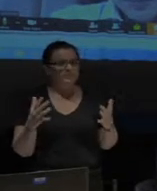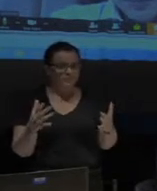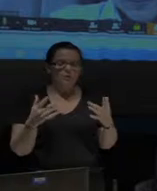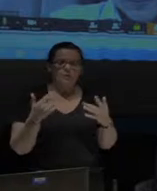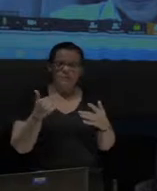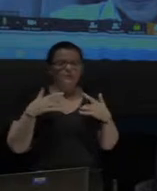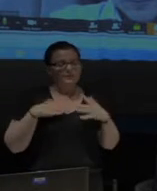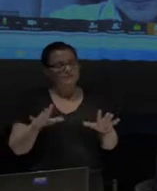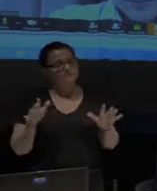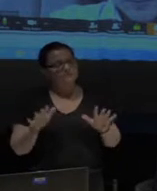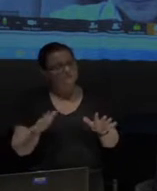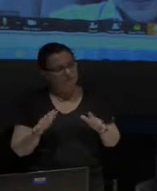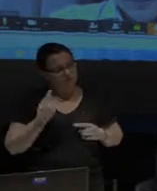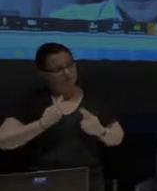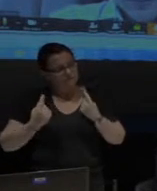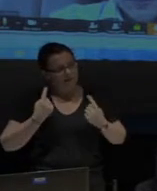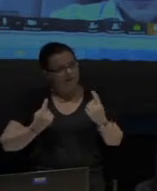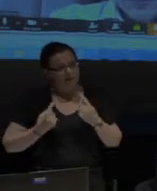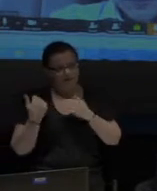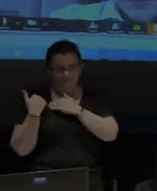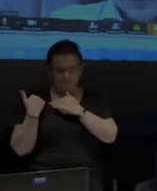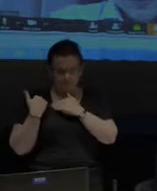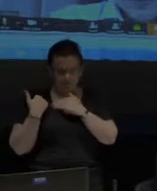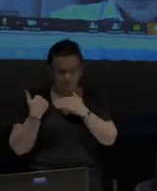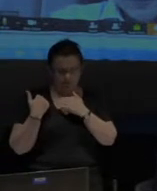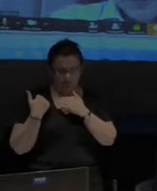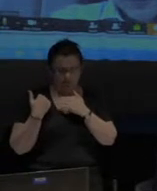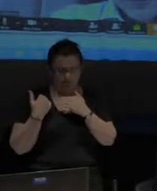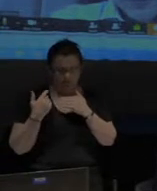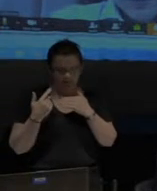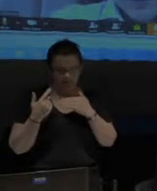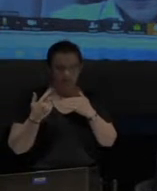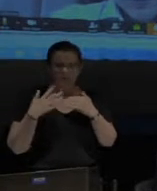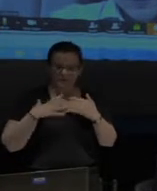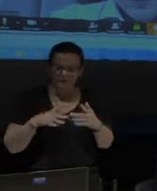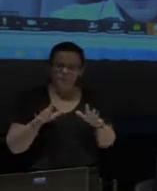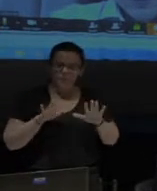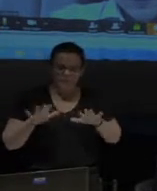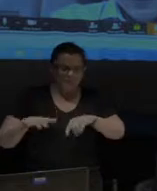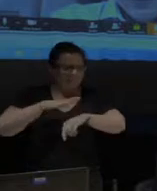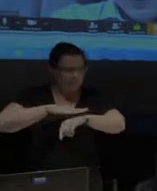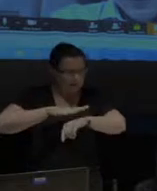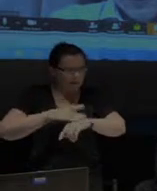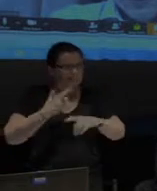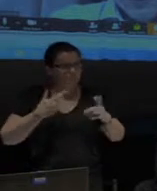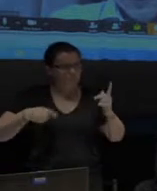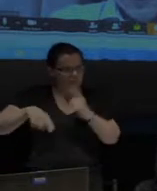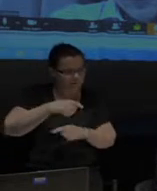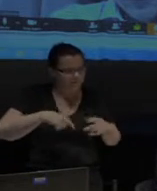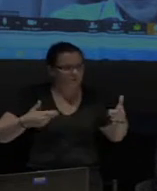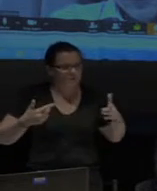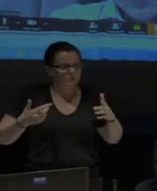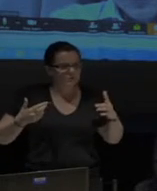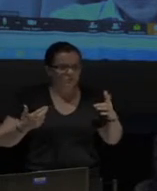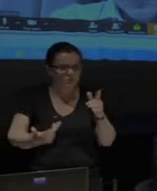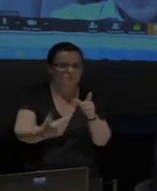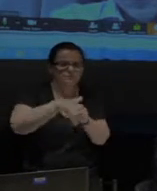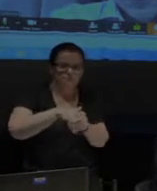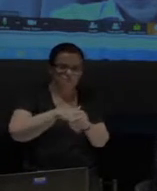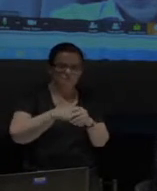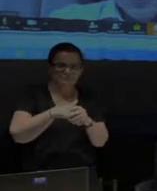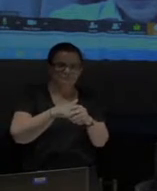more aware of the fact it's difficult to get used to those things and give ourselves a chance and some time to do it. Great. Oberdan,